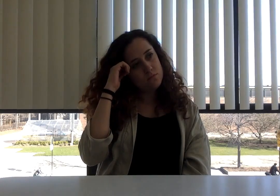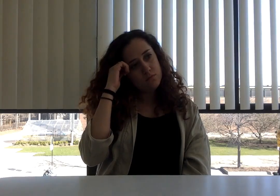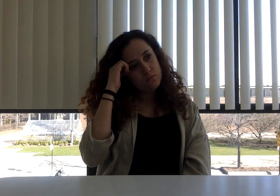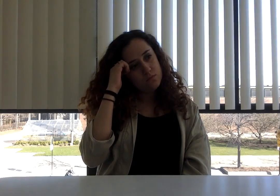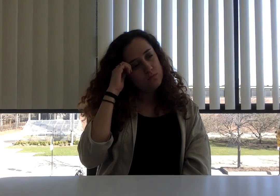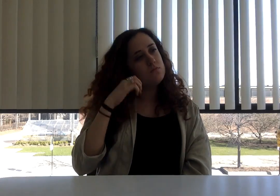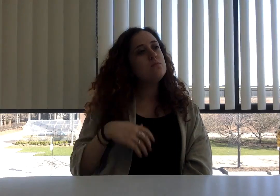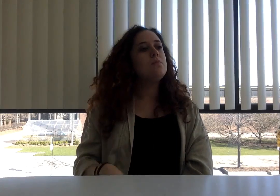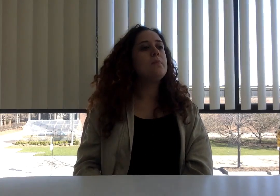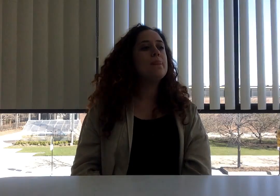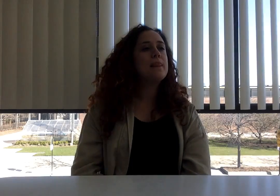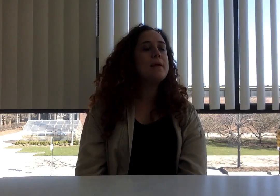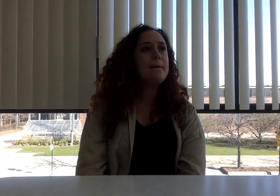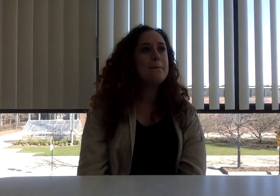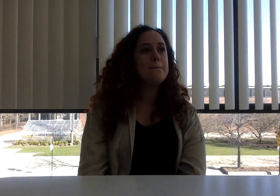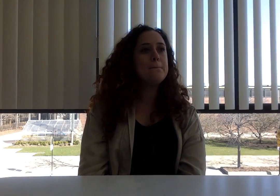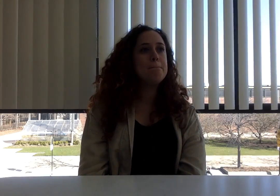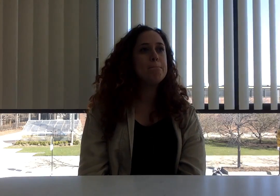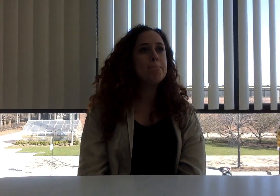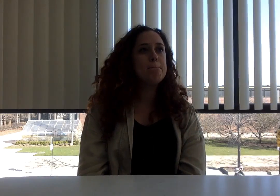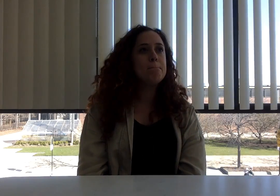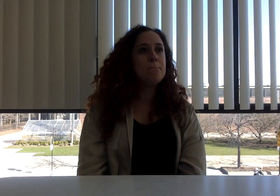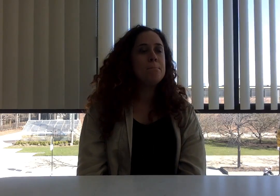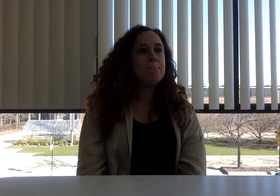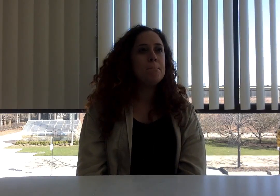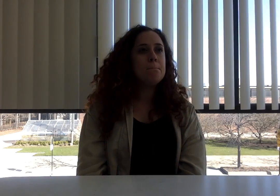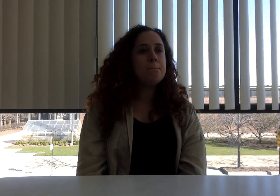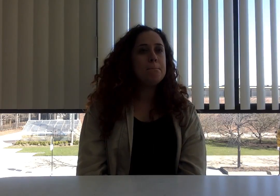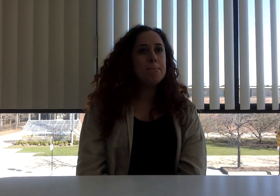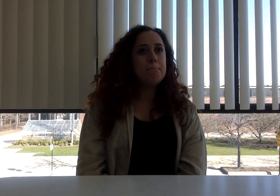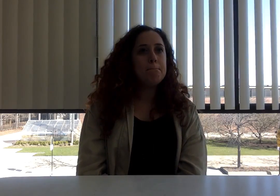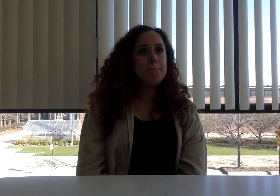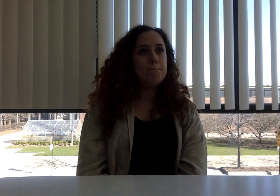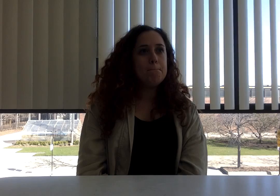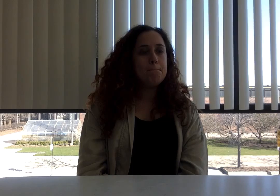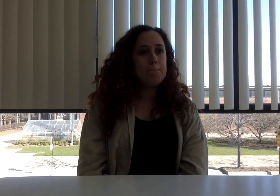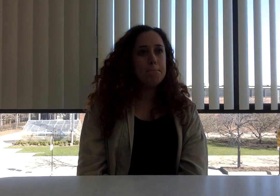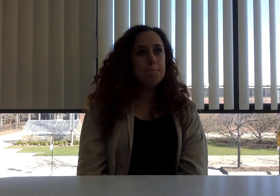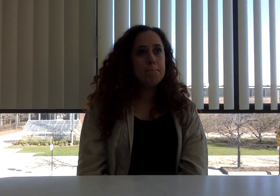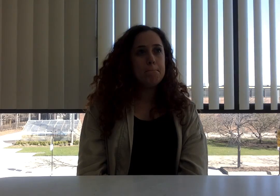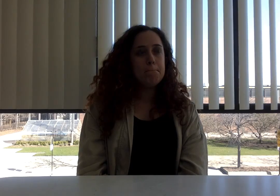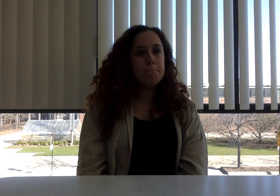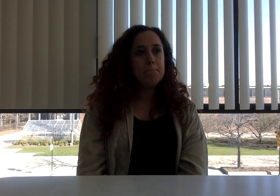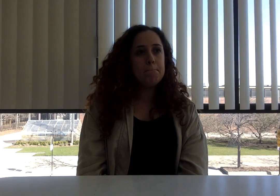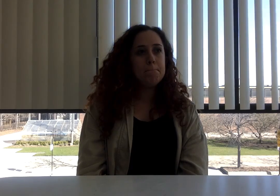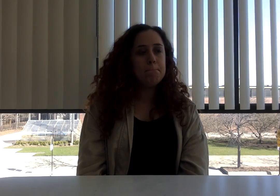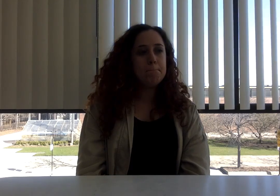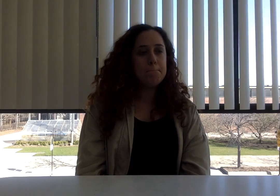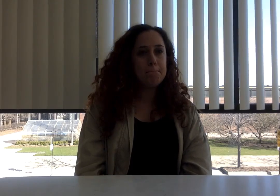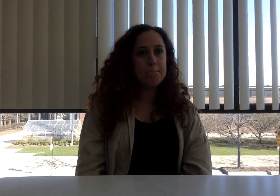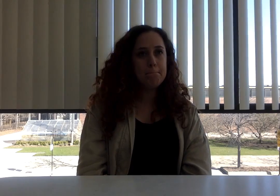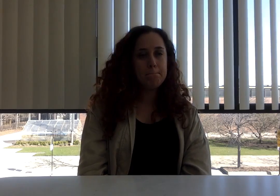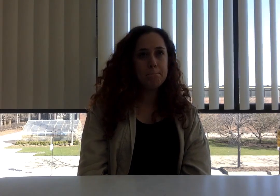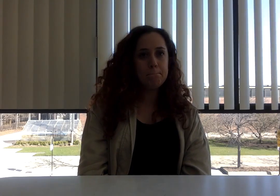Like, math should not be a guess. Math should be That horizontal line. from these problems. It seems like pretty much a fucking